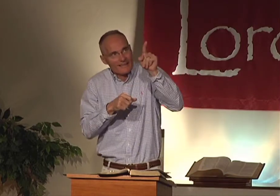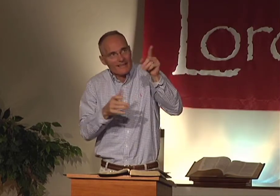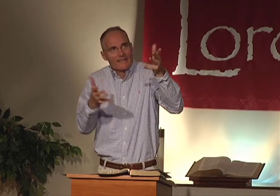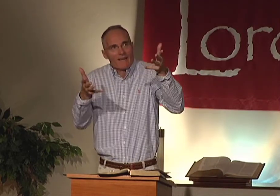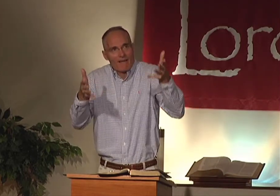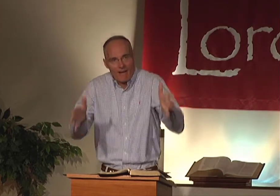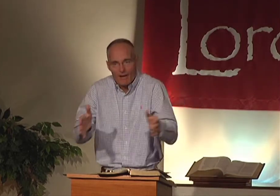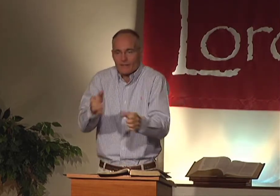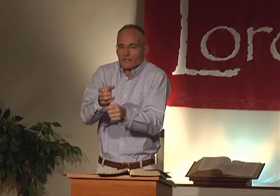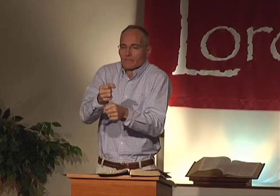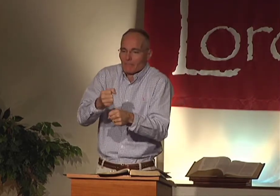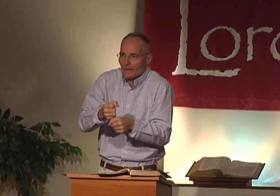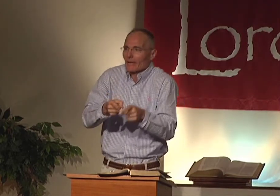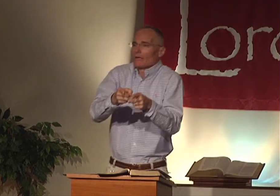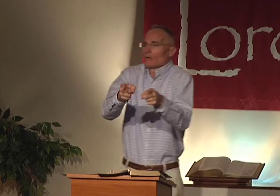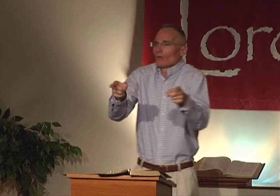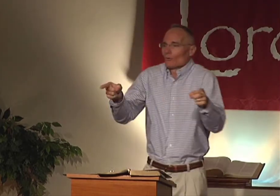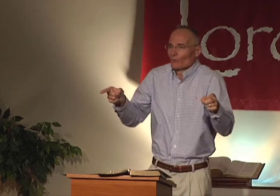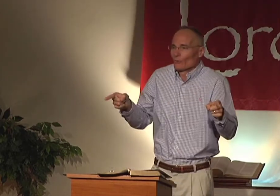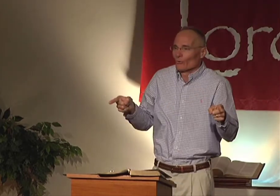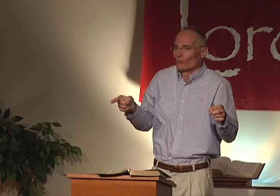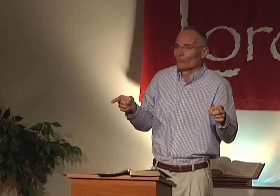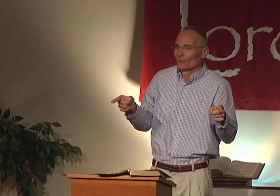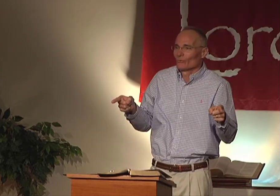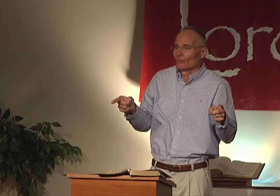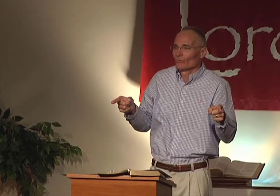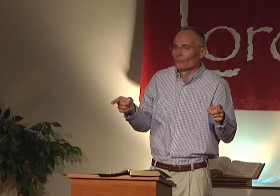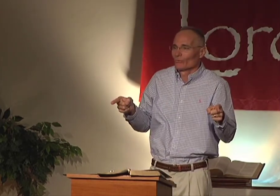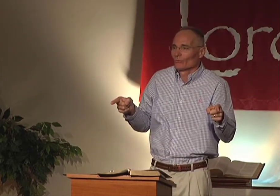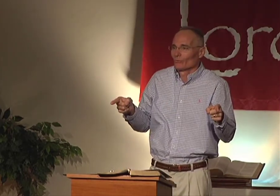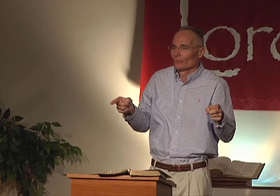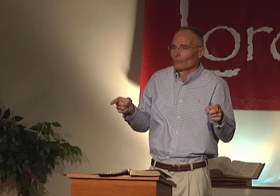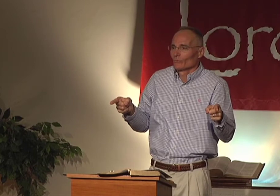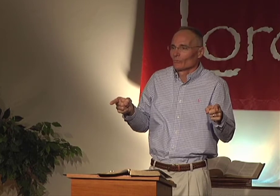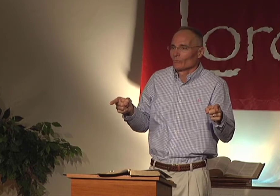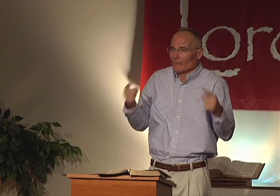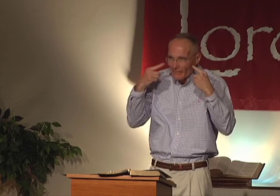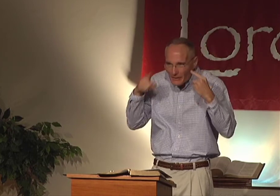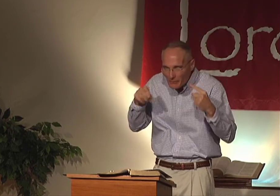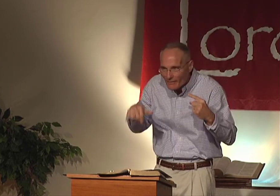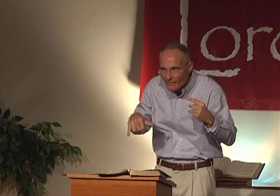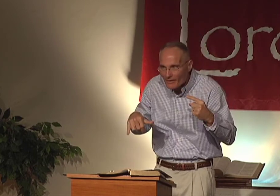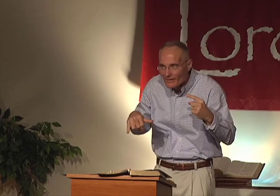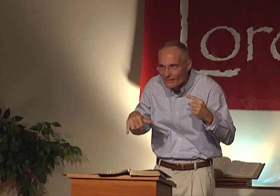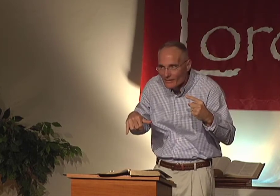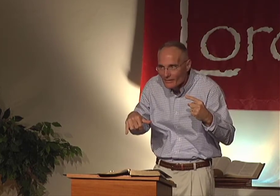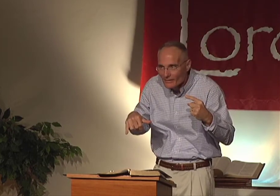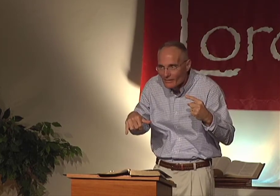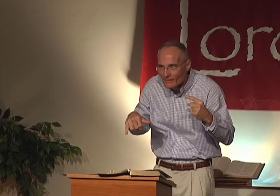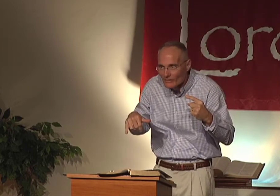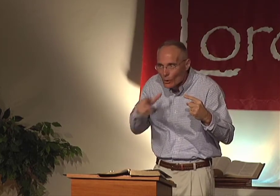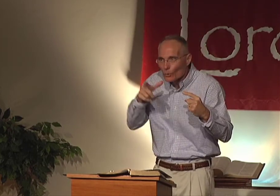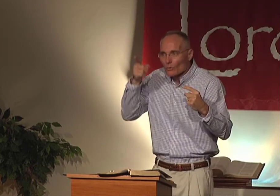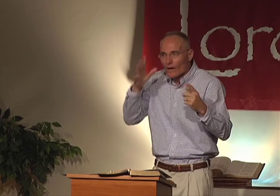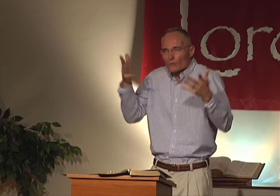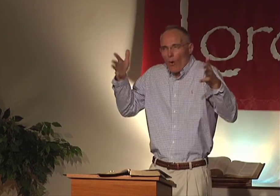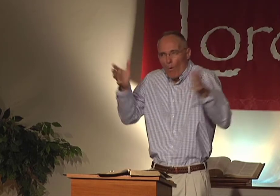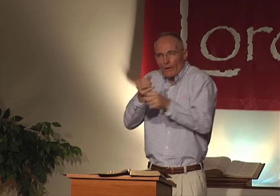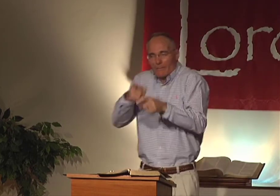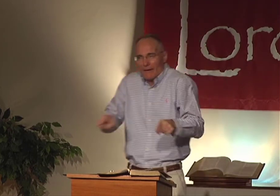Become who he has already made you to be. Think about that. Who God